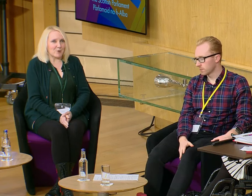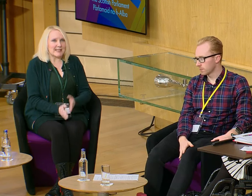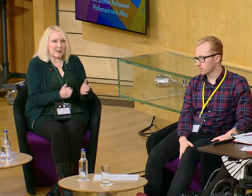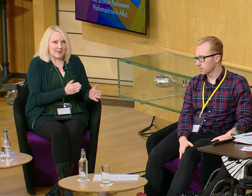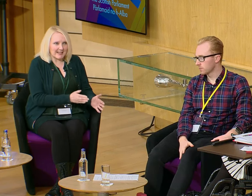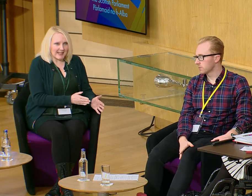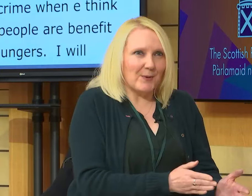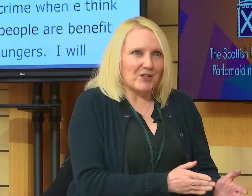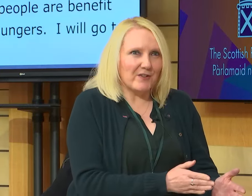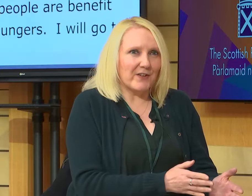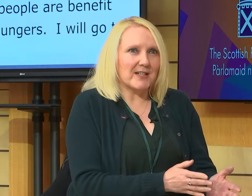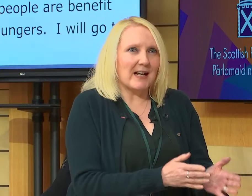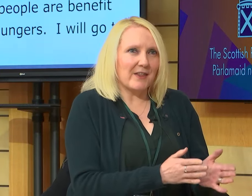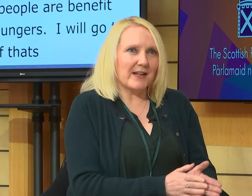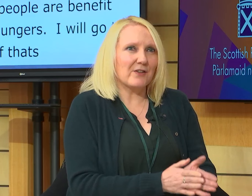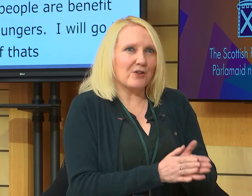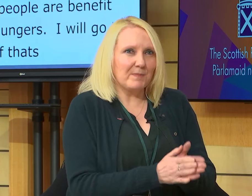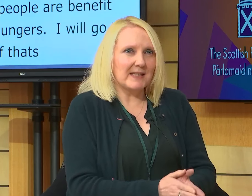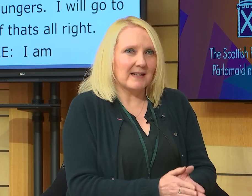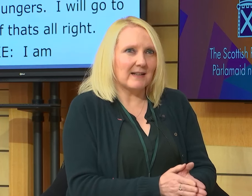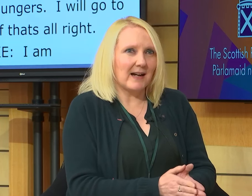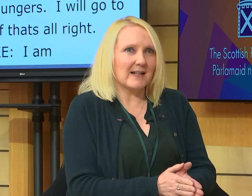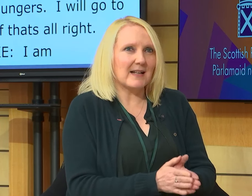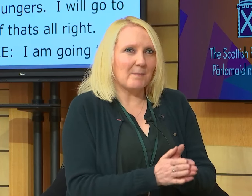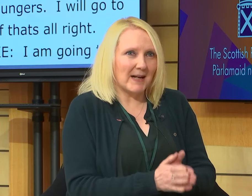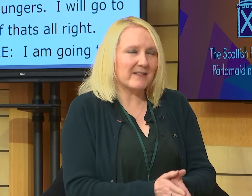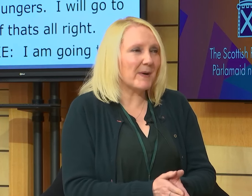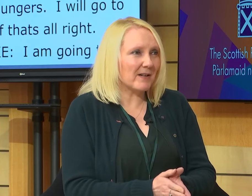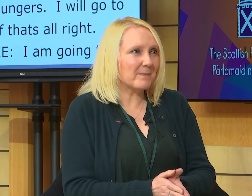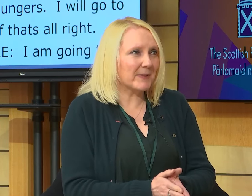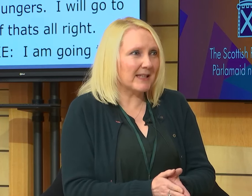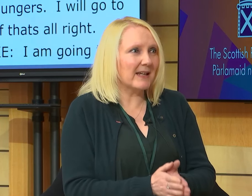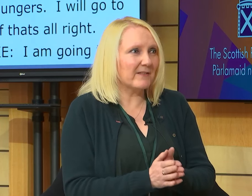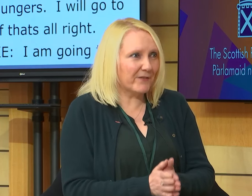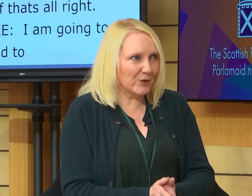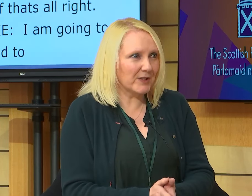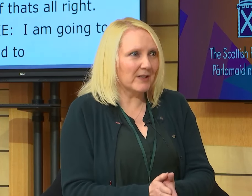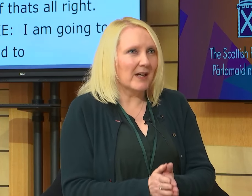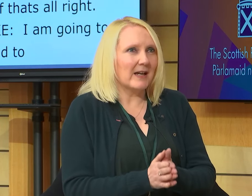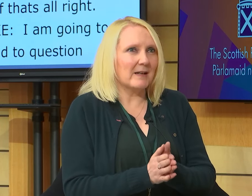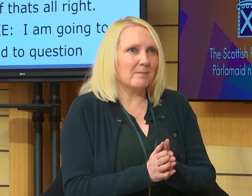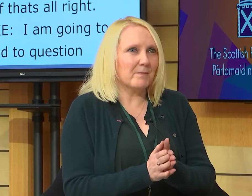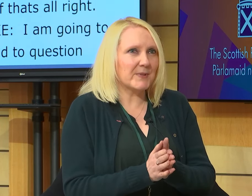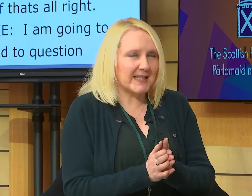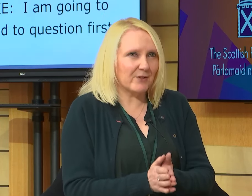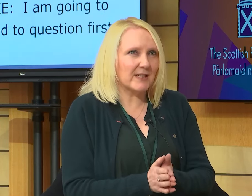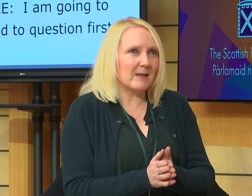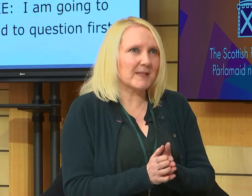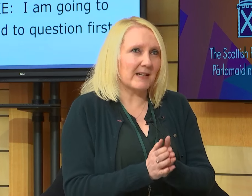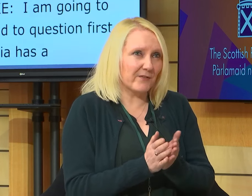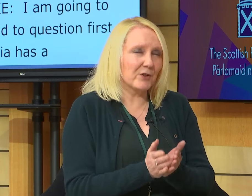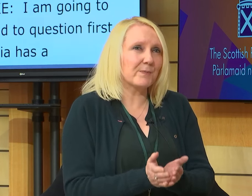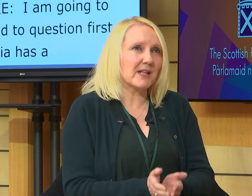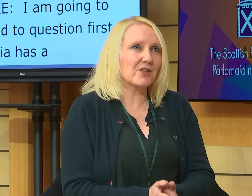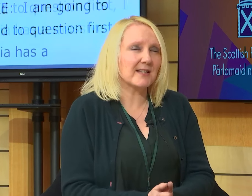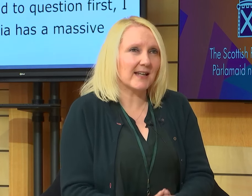I'm going to start with the second question first. I think that the media has a massive part to play in fueling stereotypes